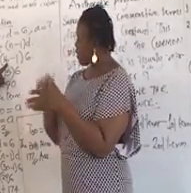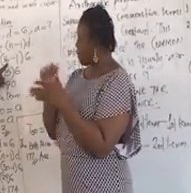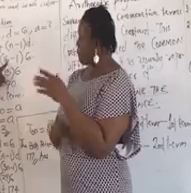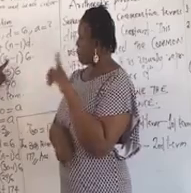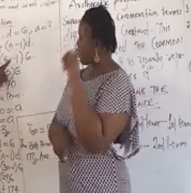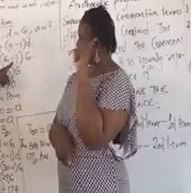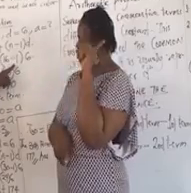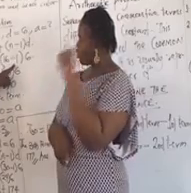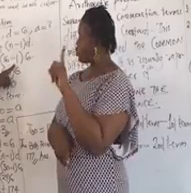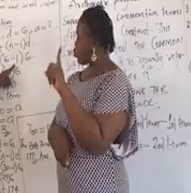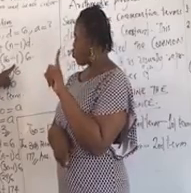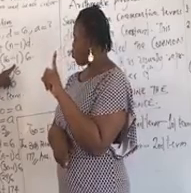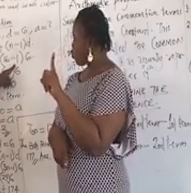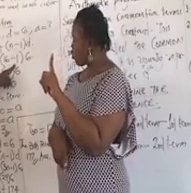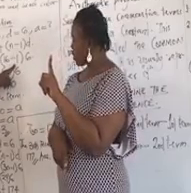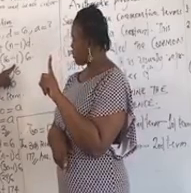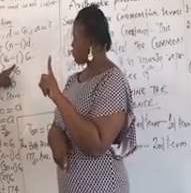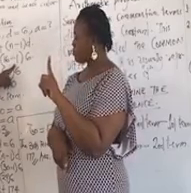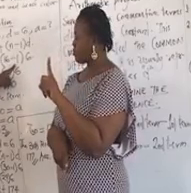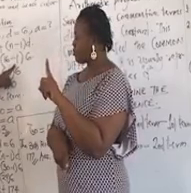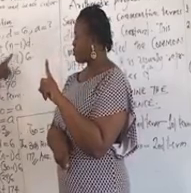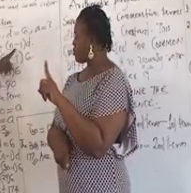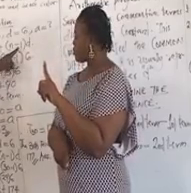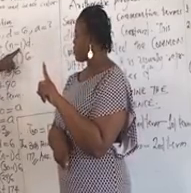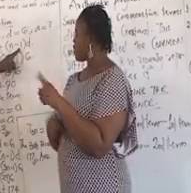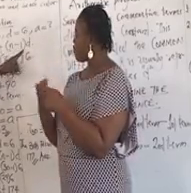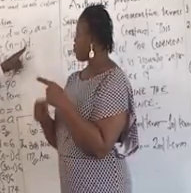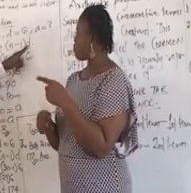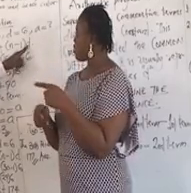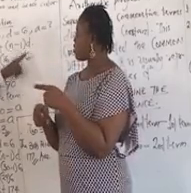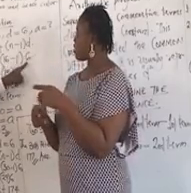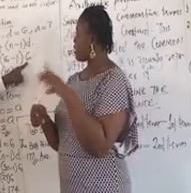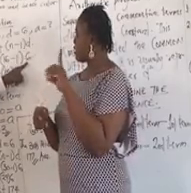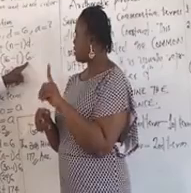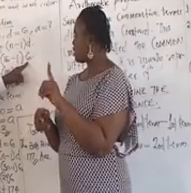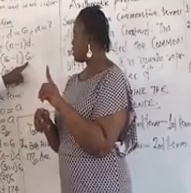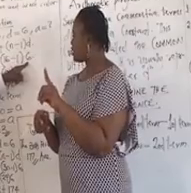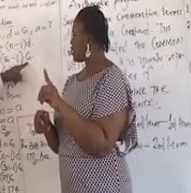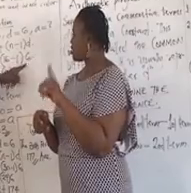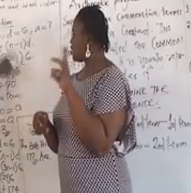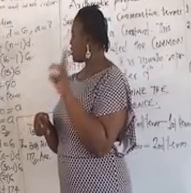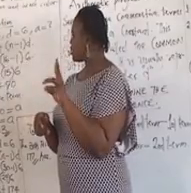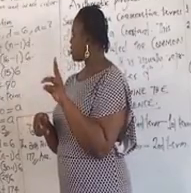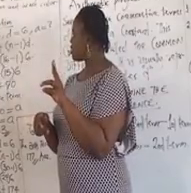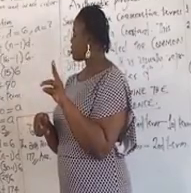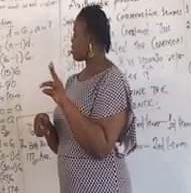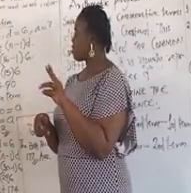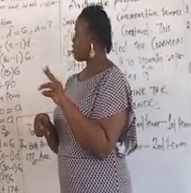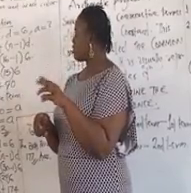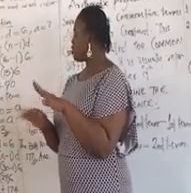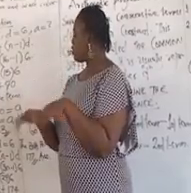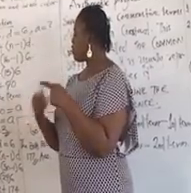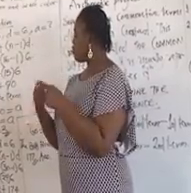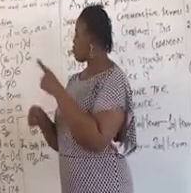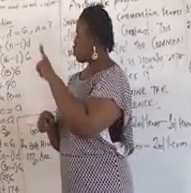16 minus 1 from the formula. Bracket D, what is D? 6, given from the